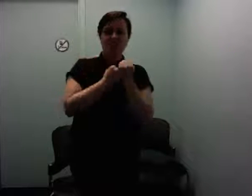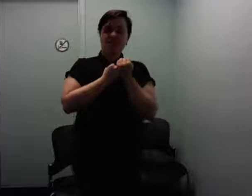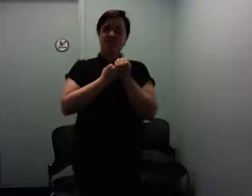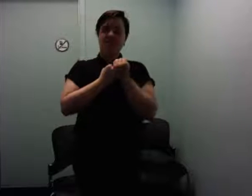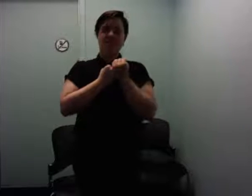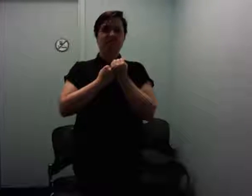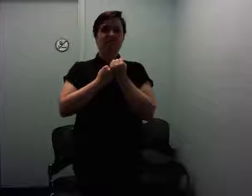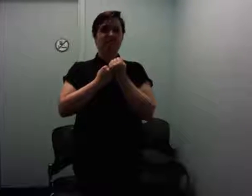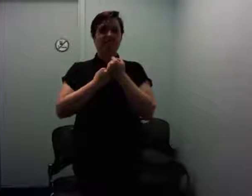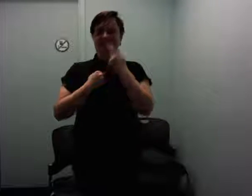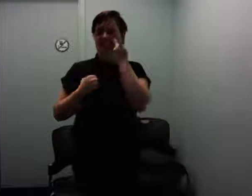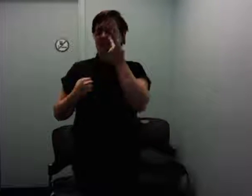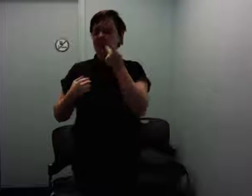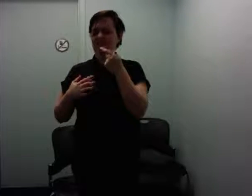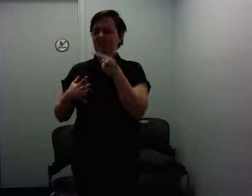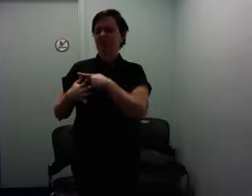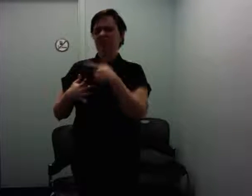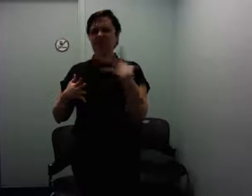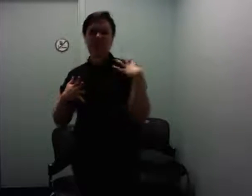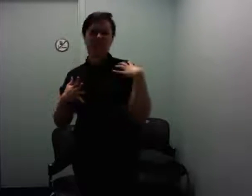isolating, and anti-men,